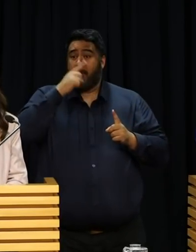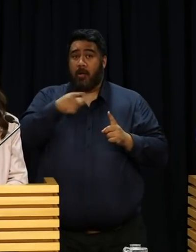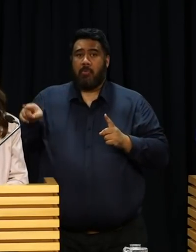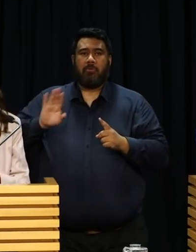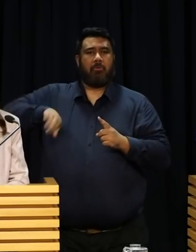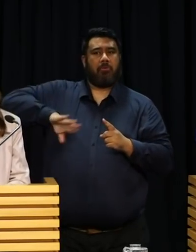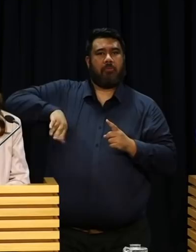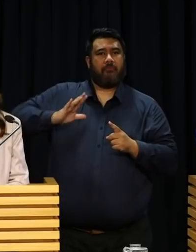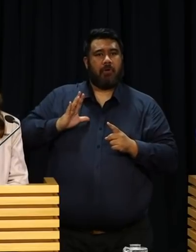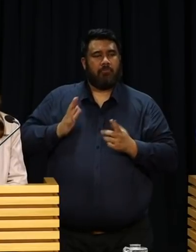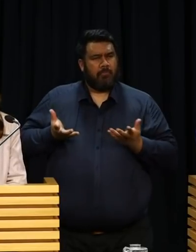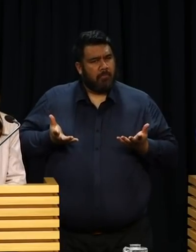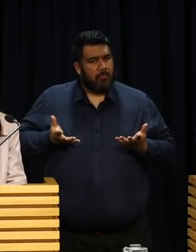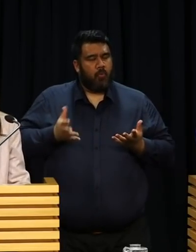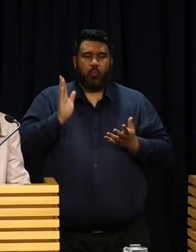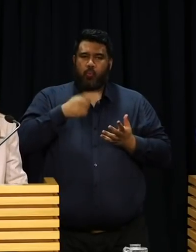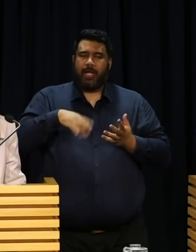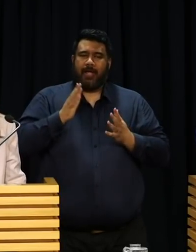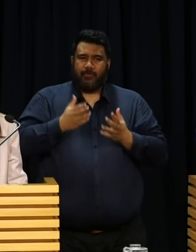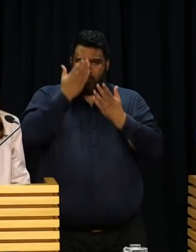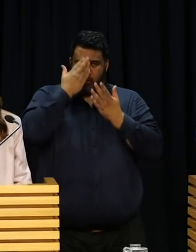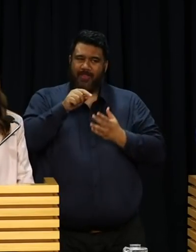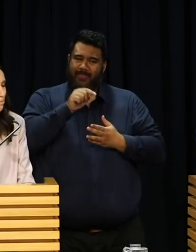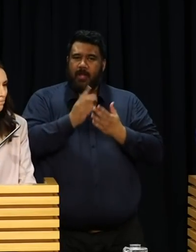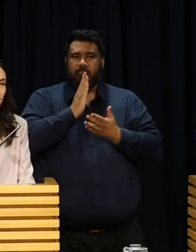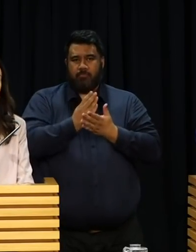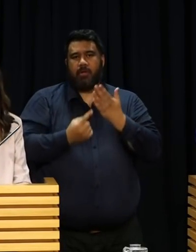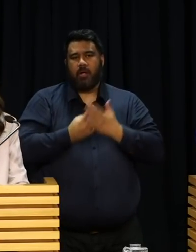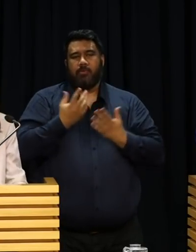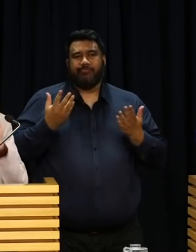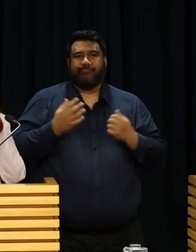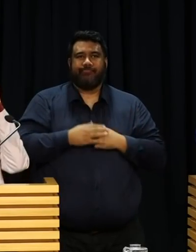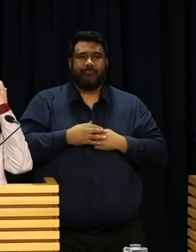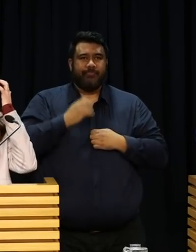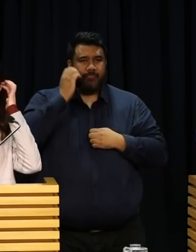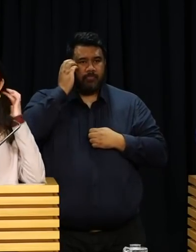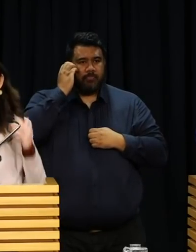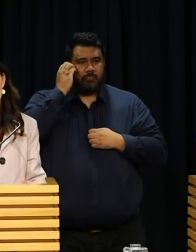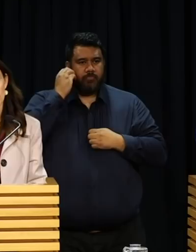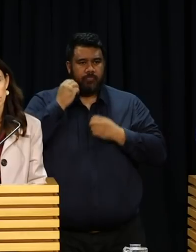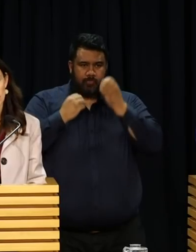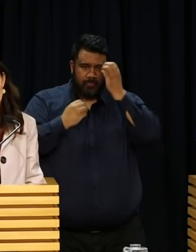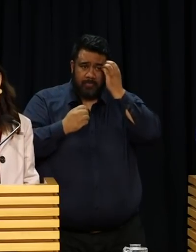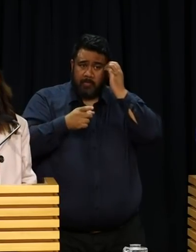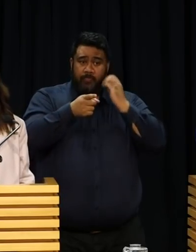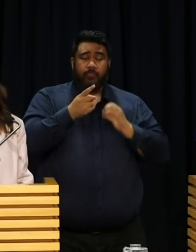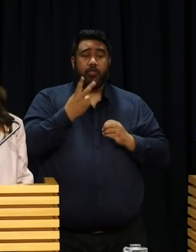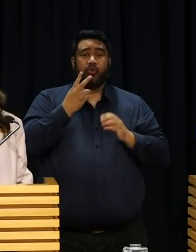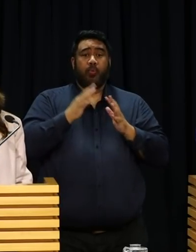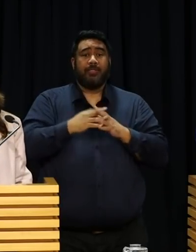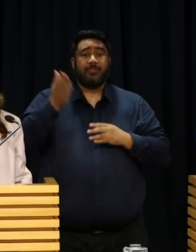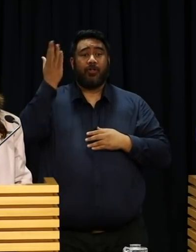not. And so we have to acknowledge that that exists in our history. Minister, You told us a couple of weeks ago that you'd